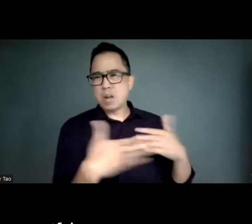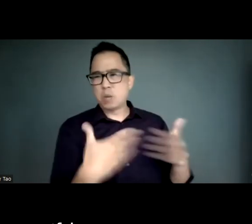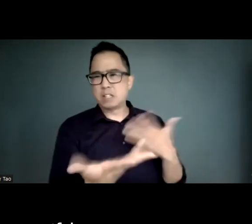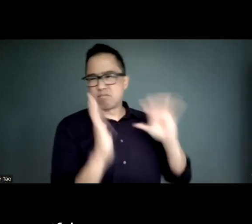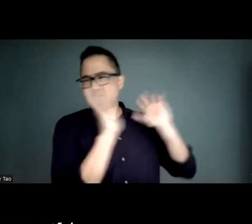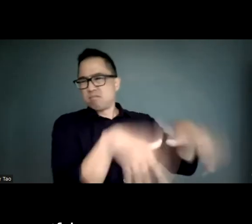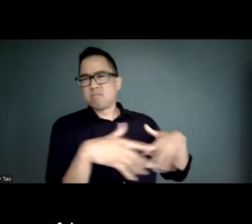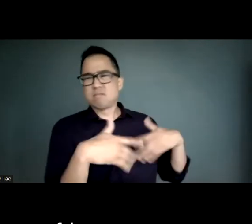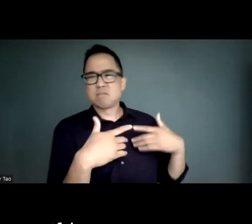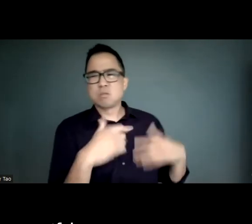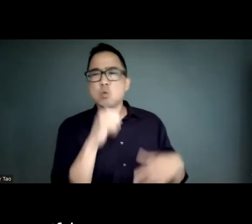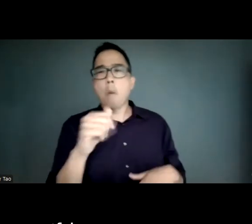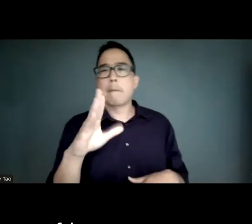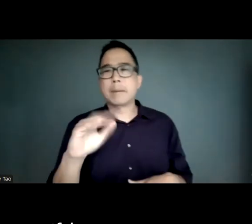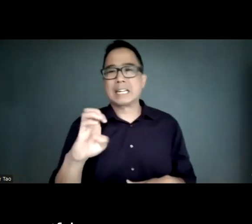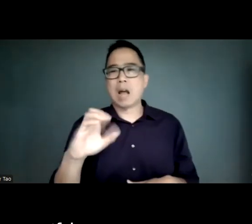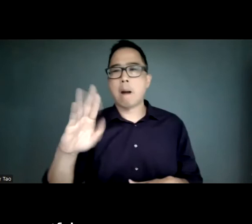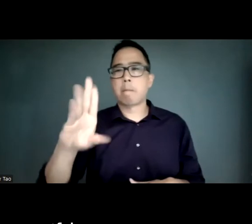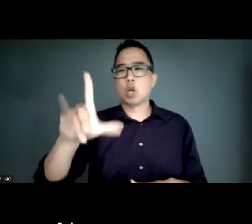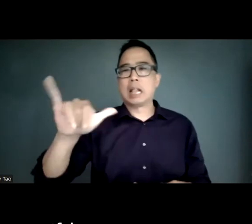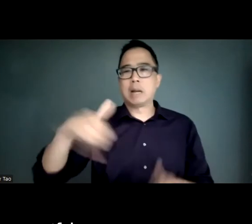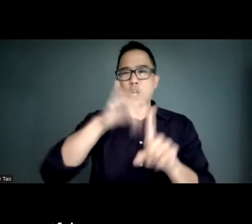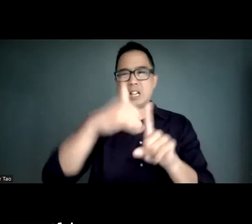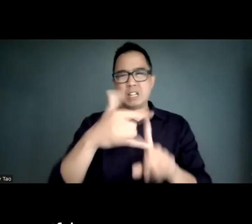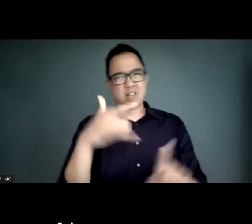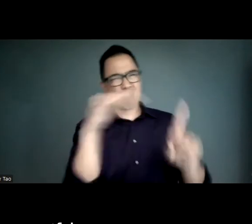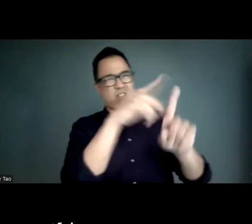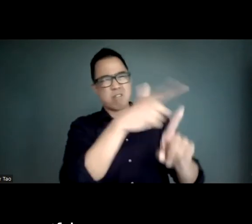is that some people may choose to wear a mask regardless.